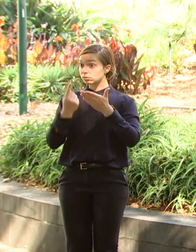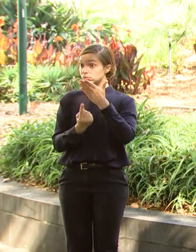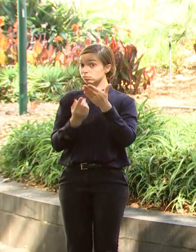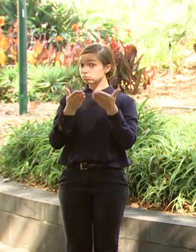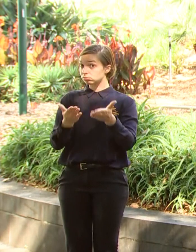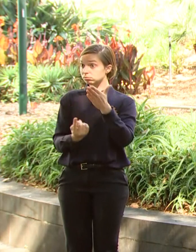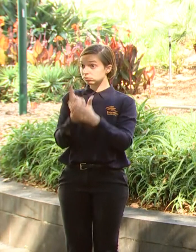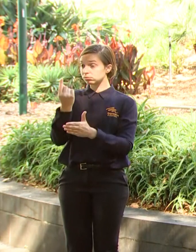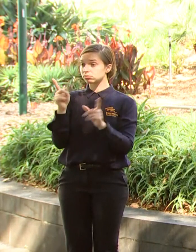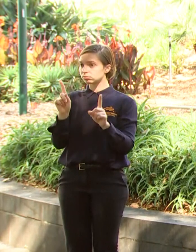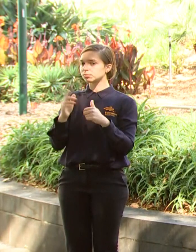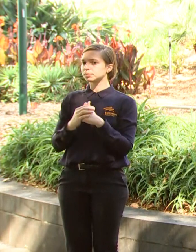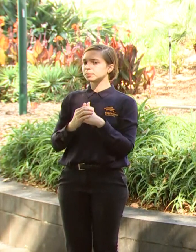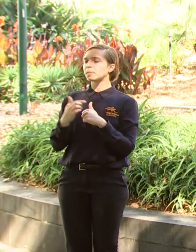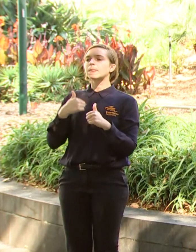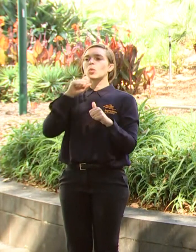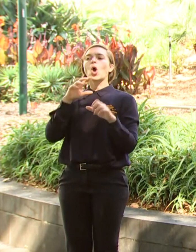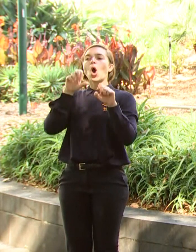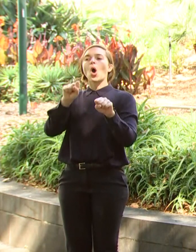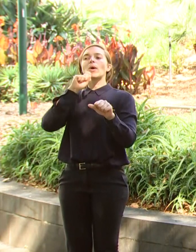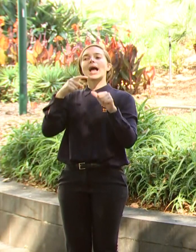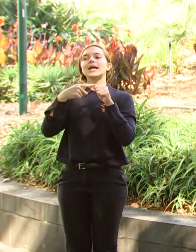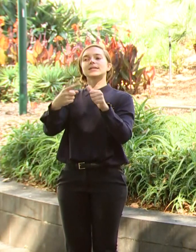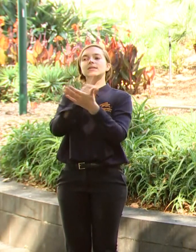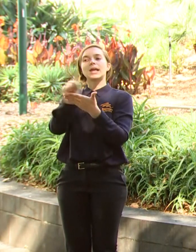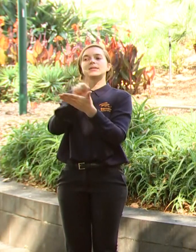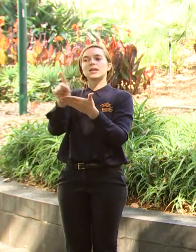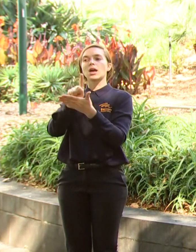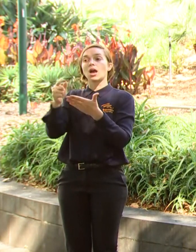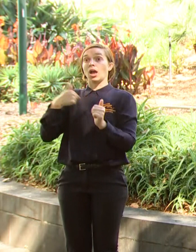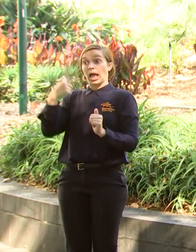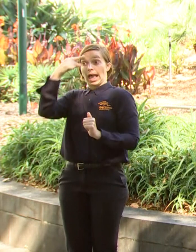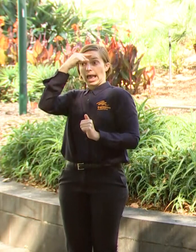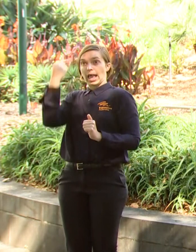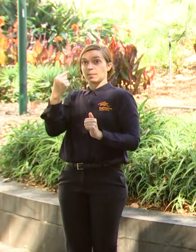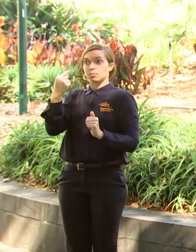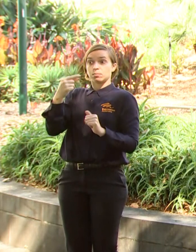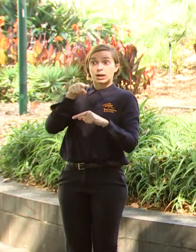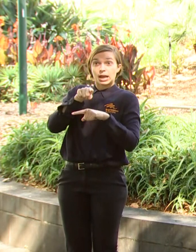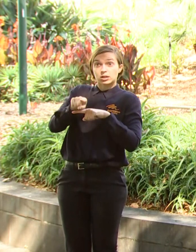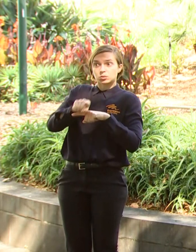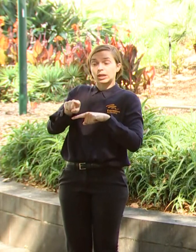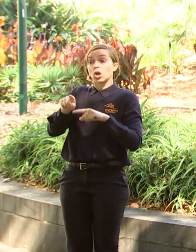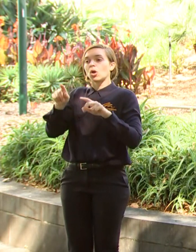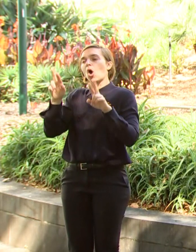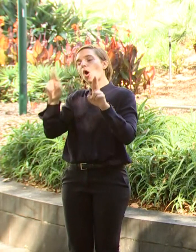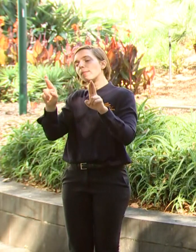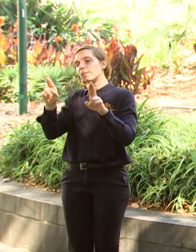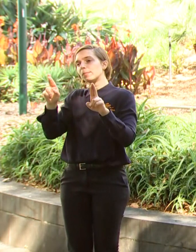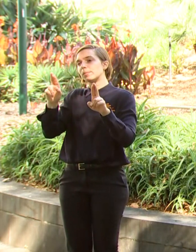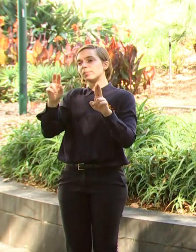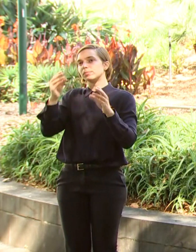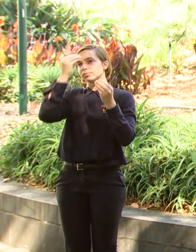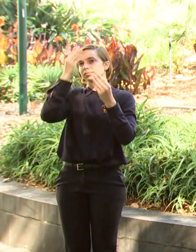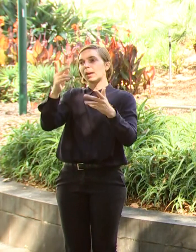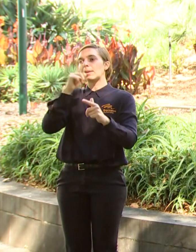hope, and what I'm working towards, and what I absolutely want to be able to do sometime next week, is to say that people can come